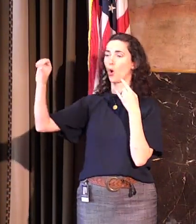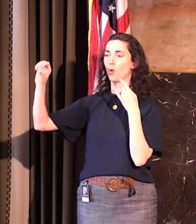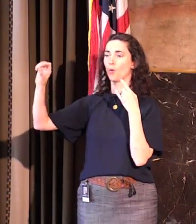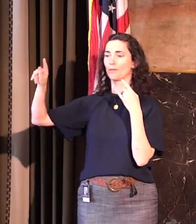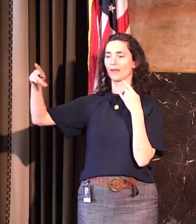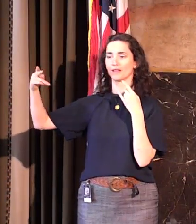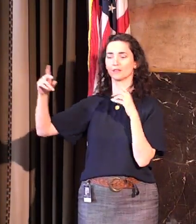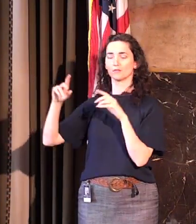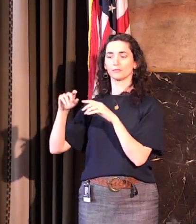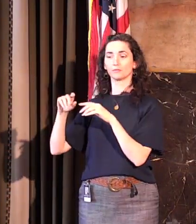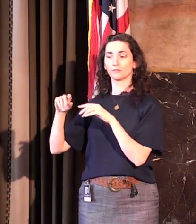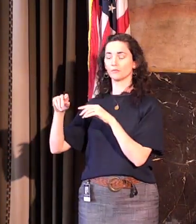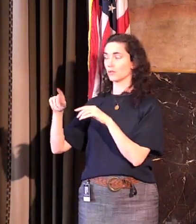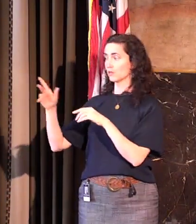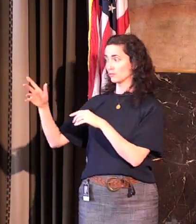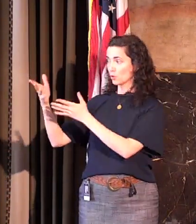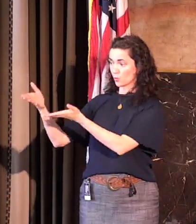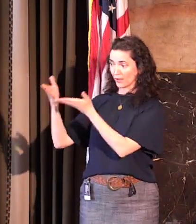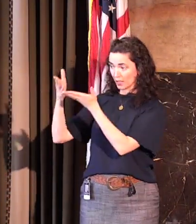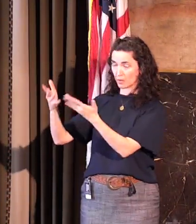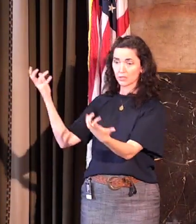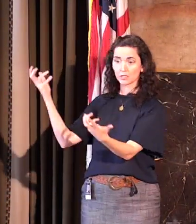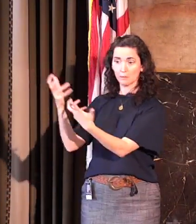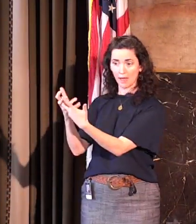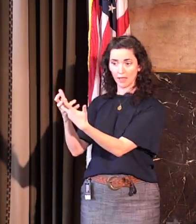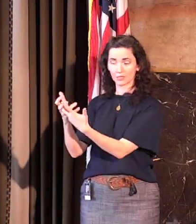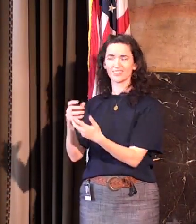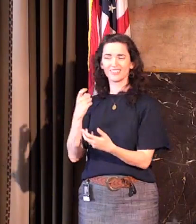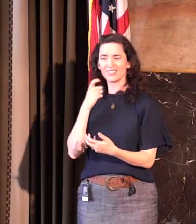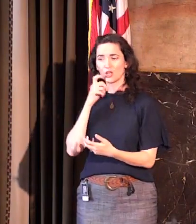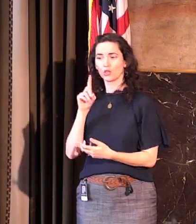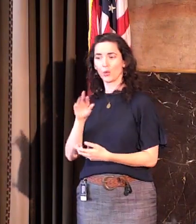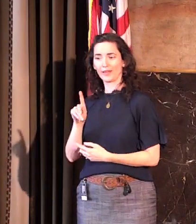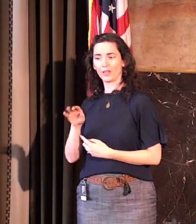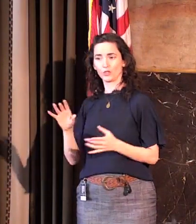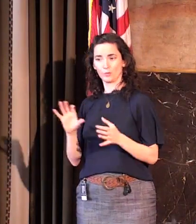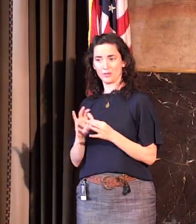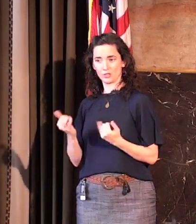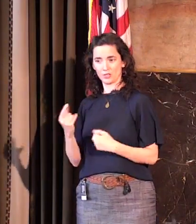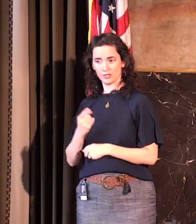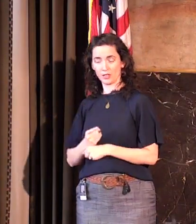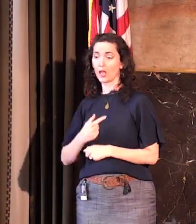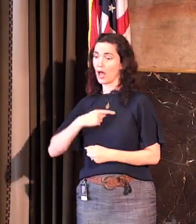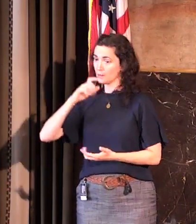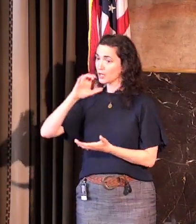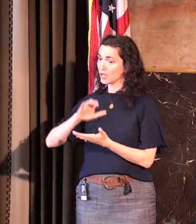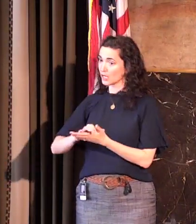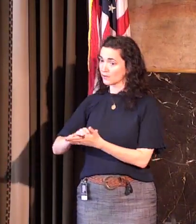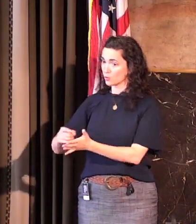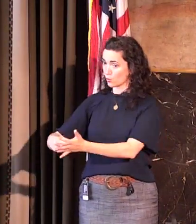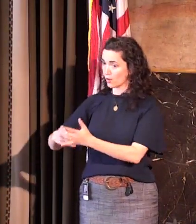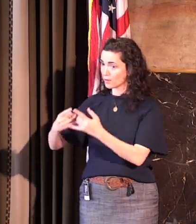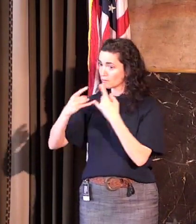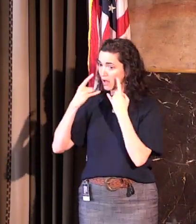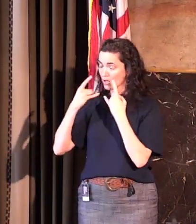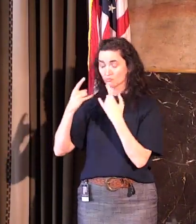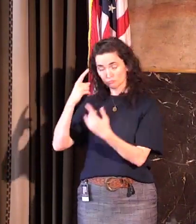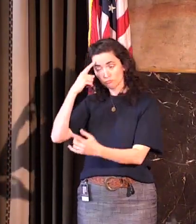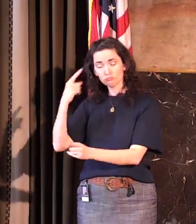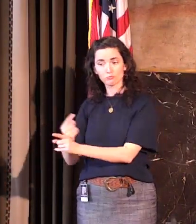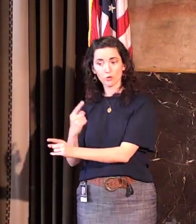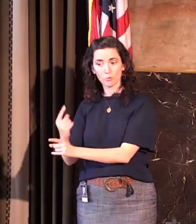and for the reasons Dr. Kanner has stated today, I believe the mask mandate is more than